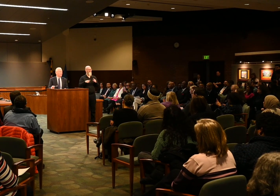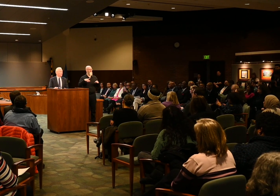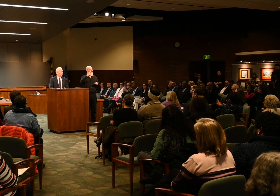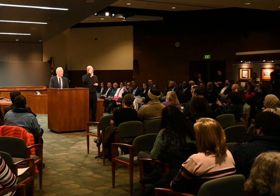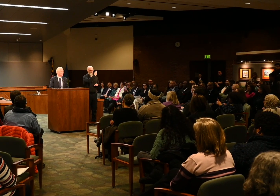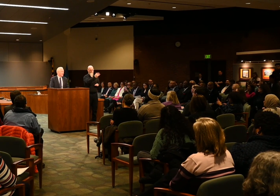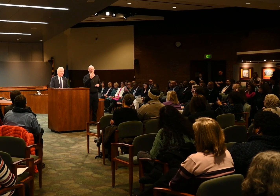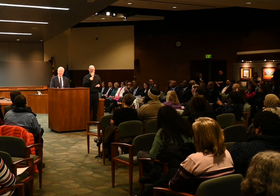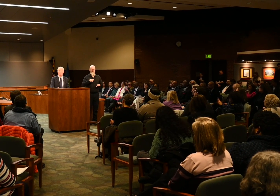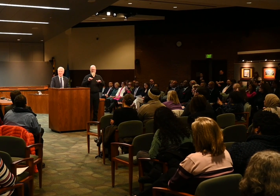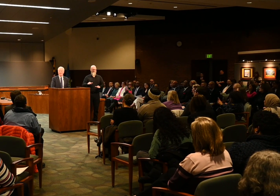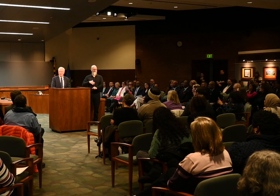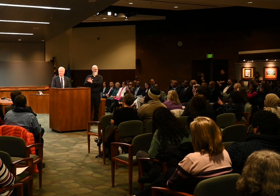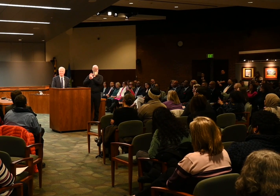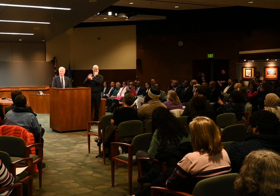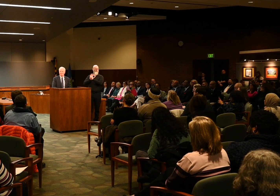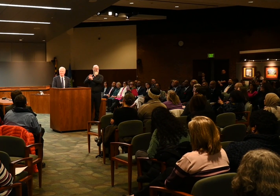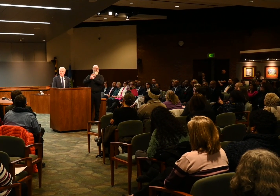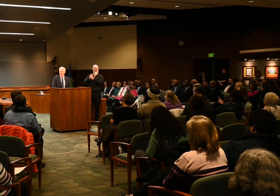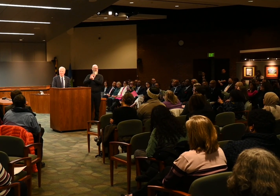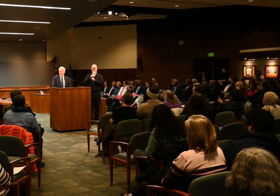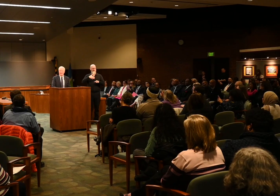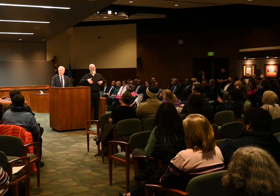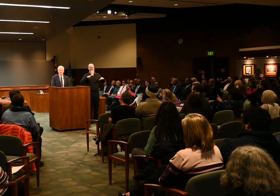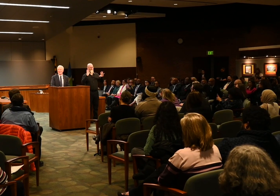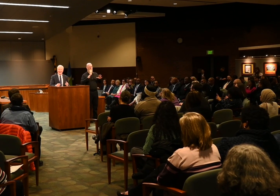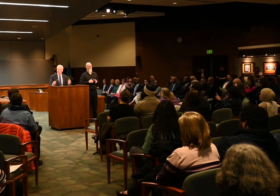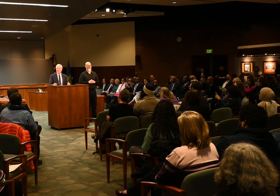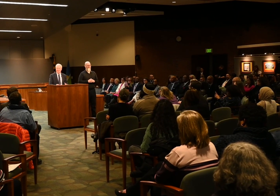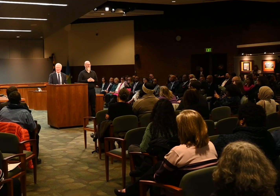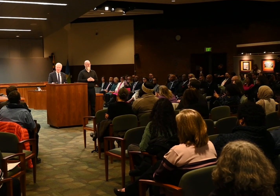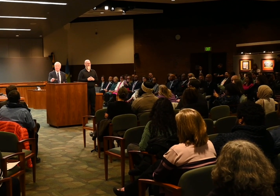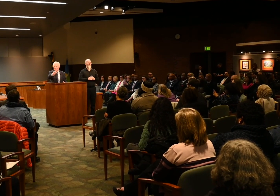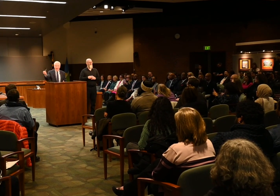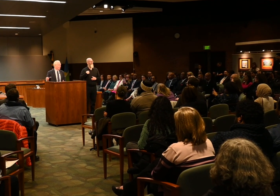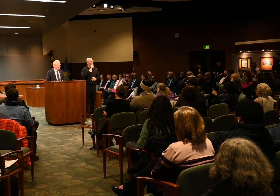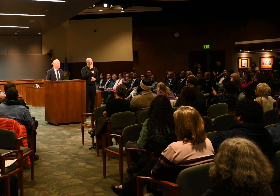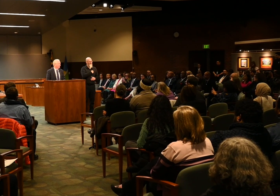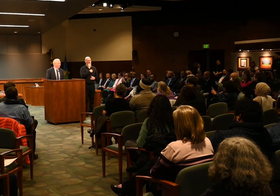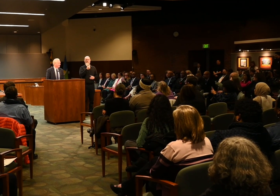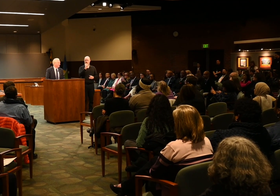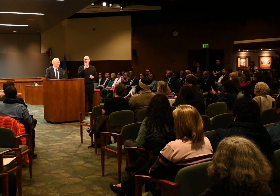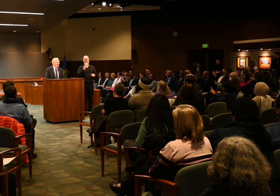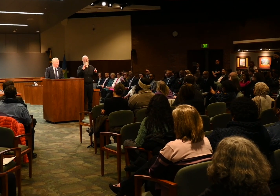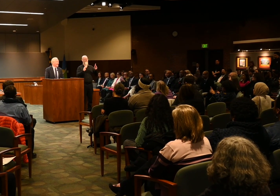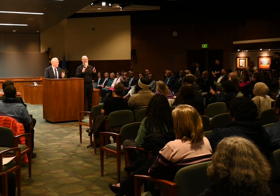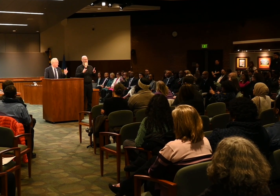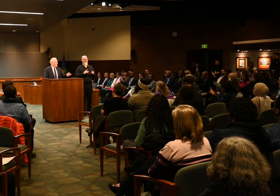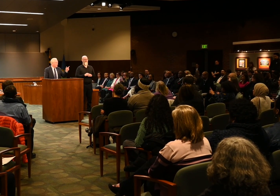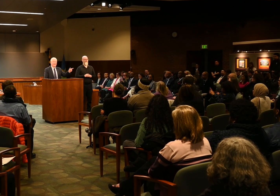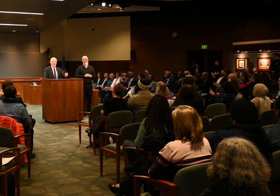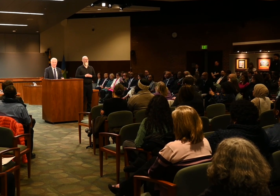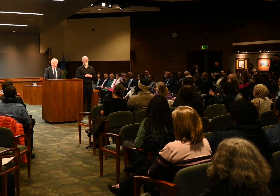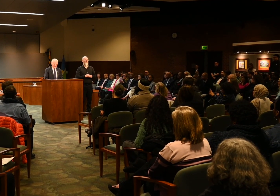all of you, it does come down to we the people. You know, people say, where's the cavalry coming? You're the cavalry. And that's